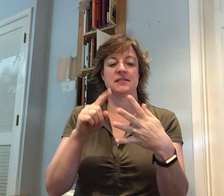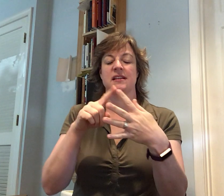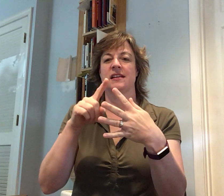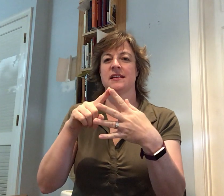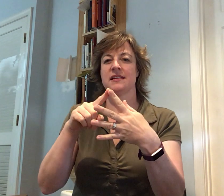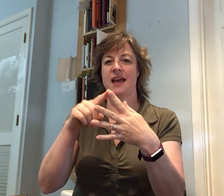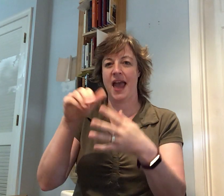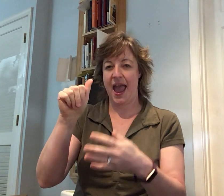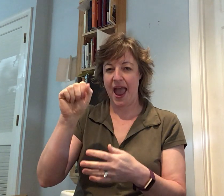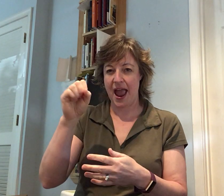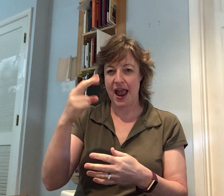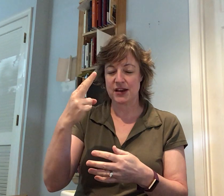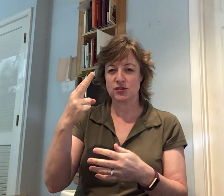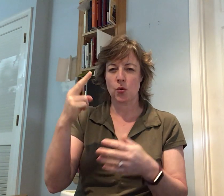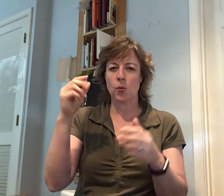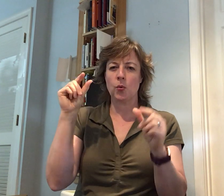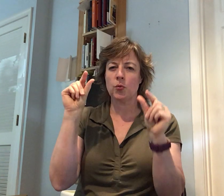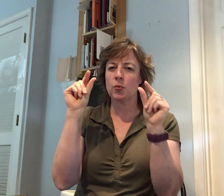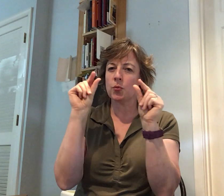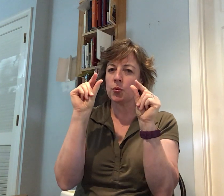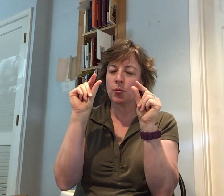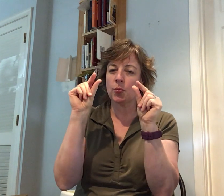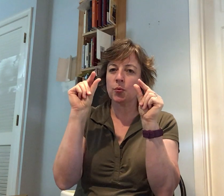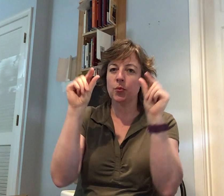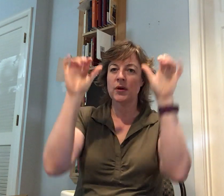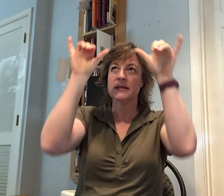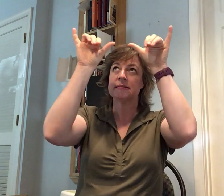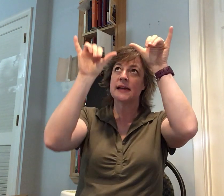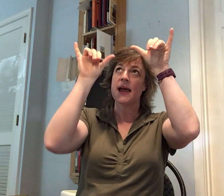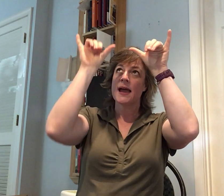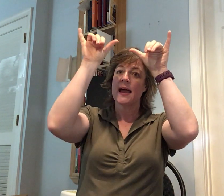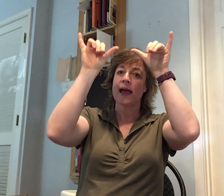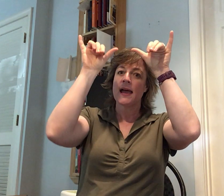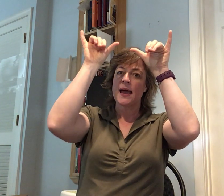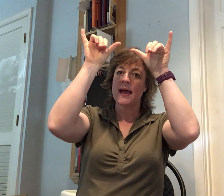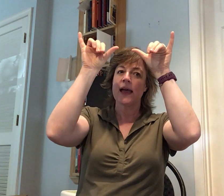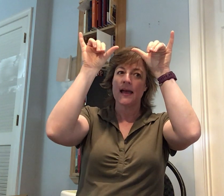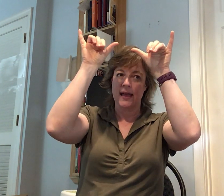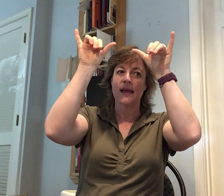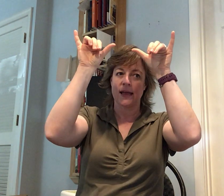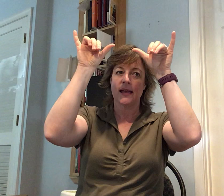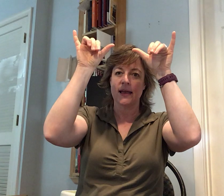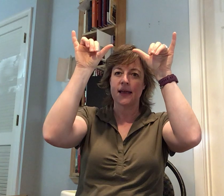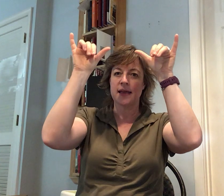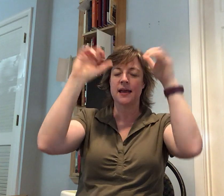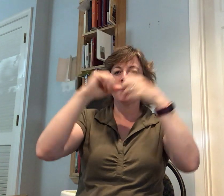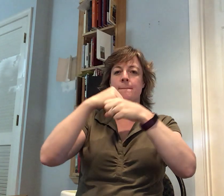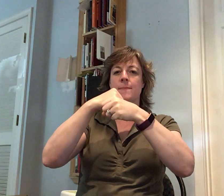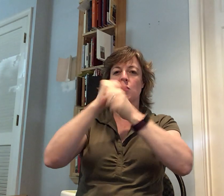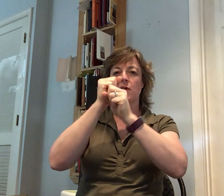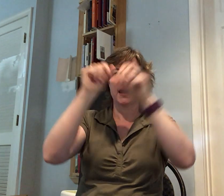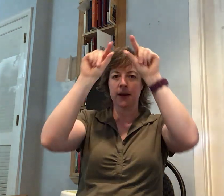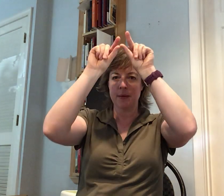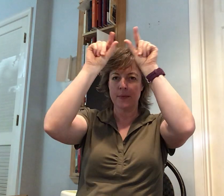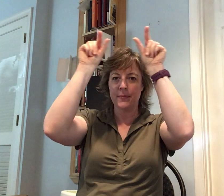remain suspended in the atmosphere for a long time, forming a layer. This layer